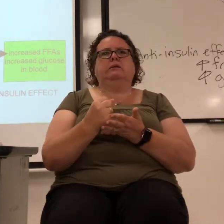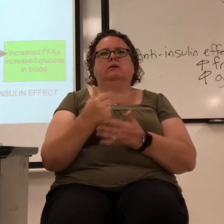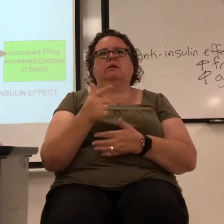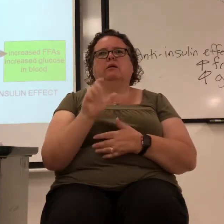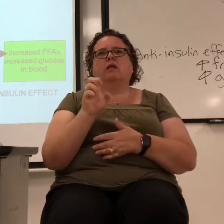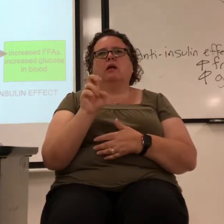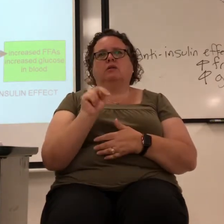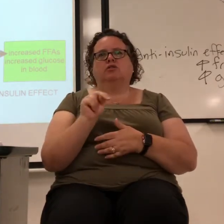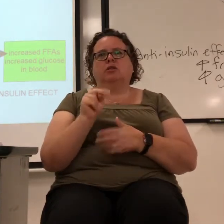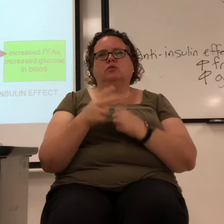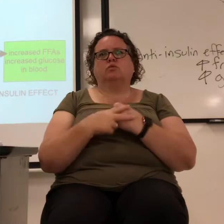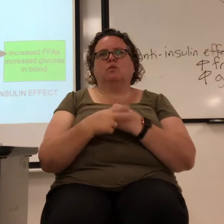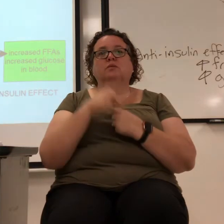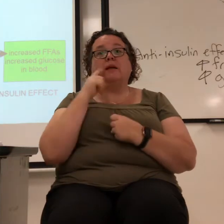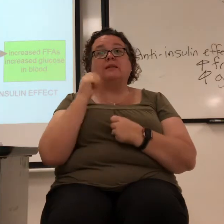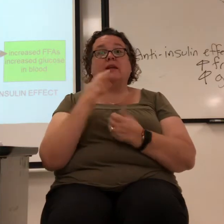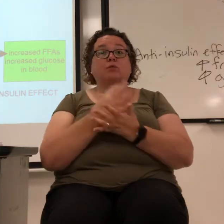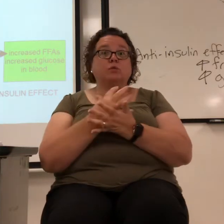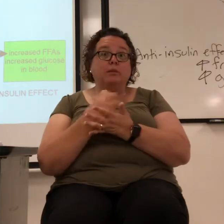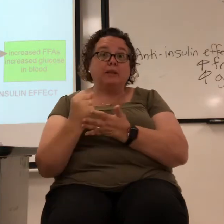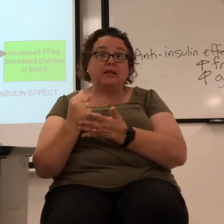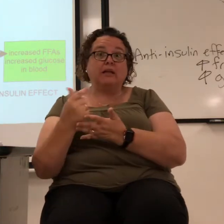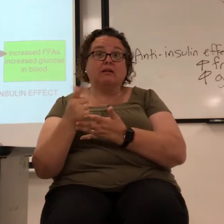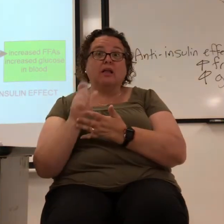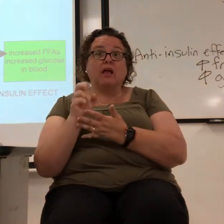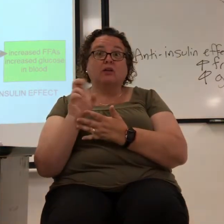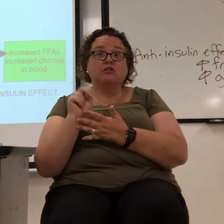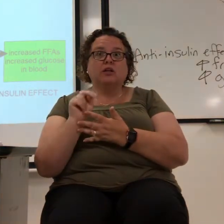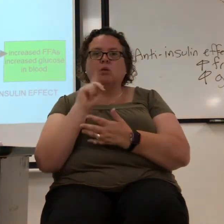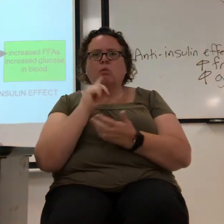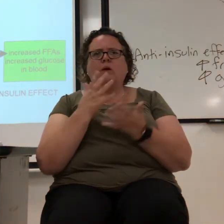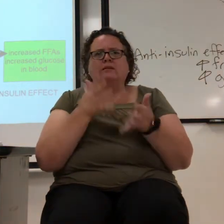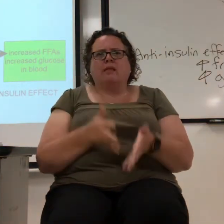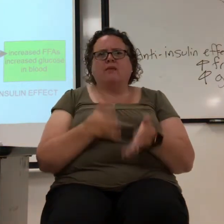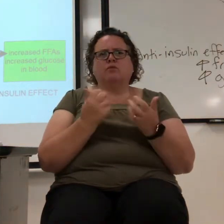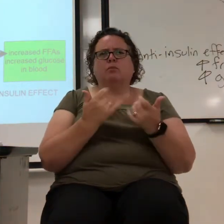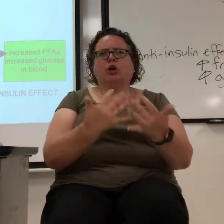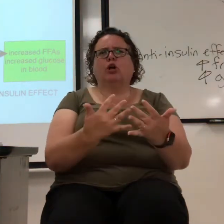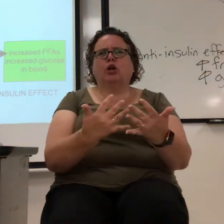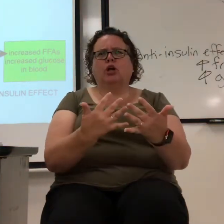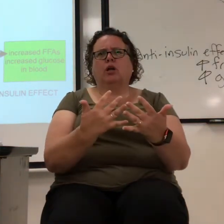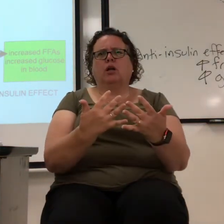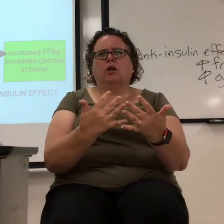glycogen stores. Because if you deplete your glycogen stores, what's left to burn?